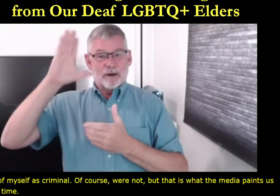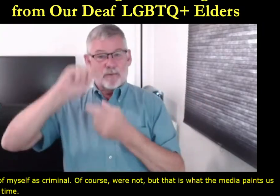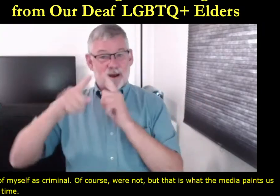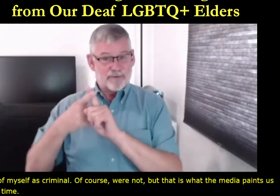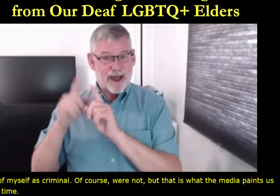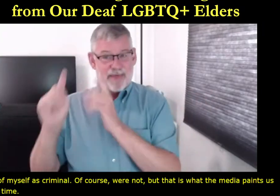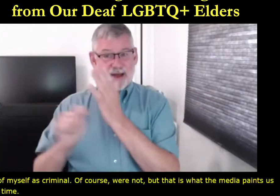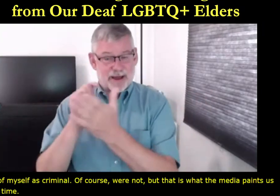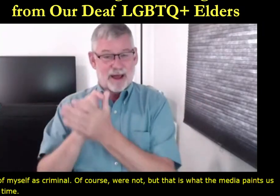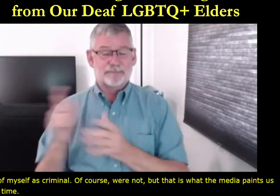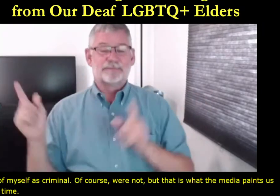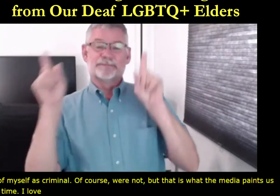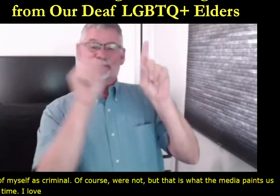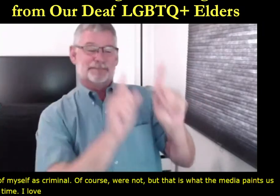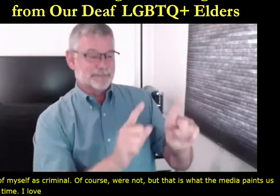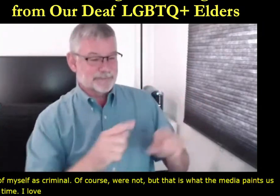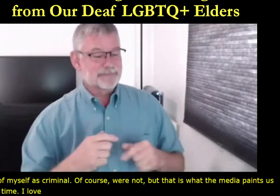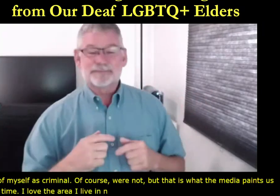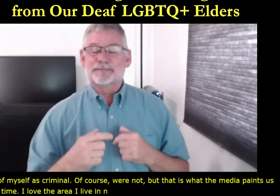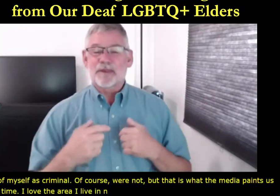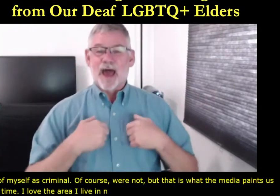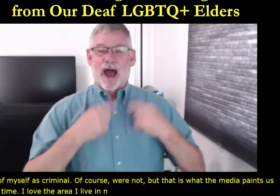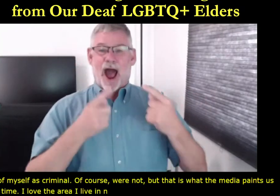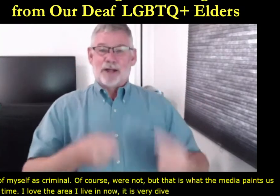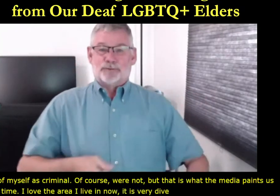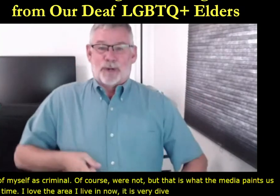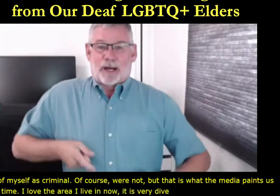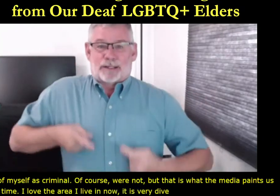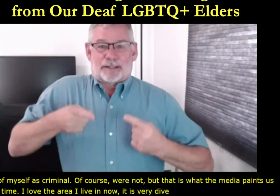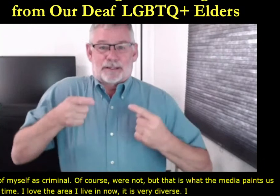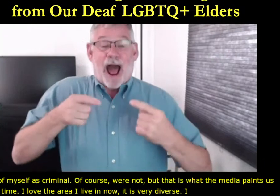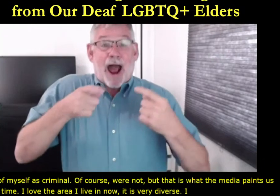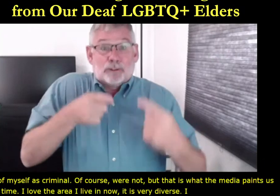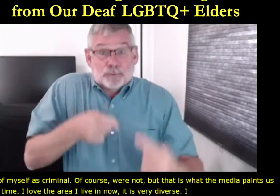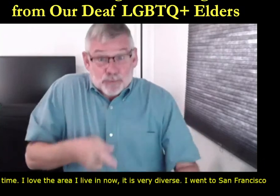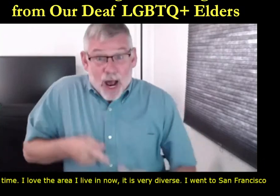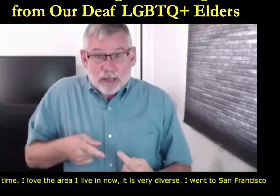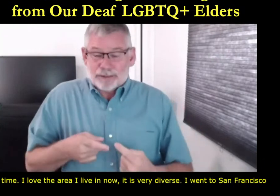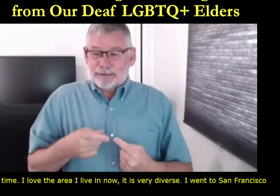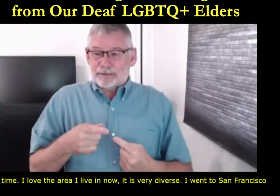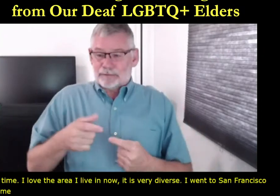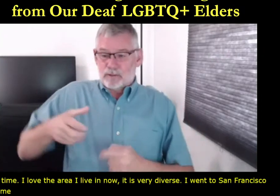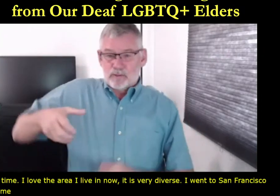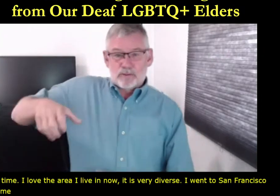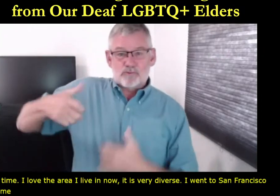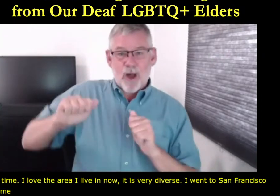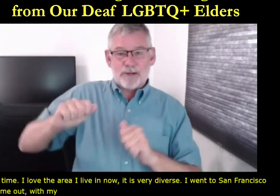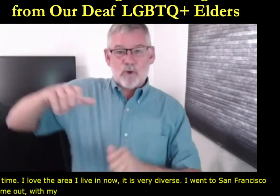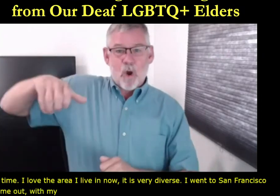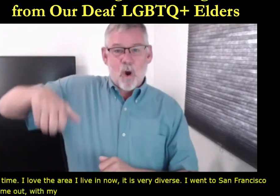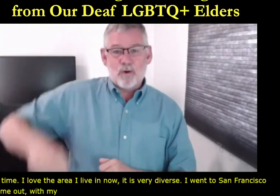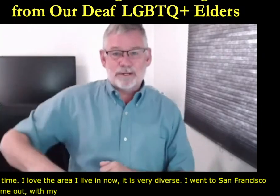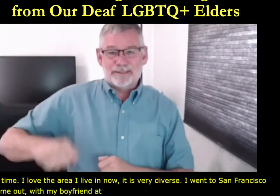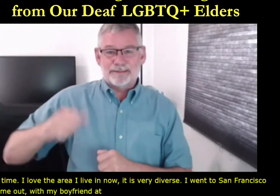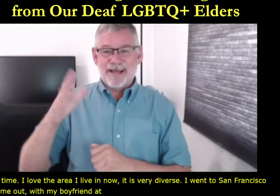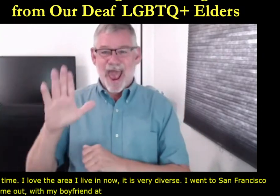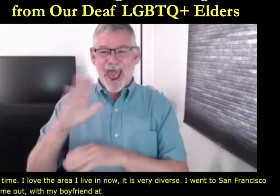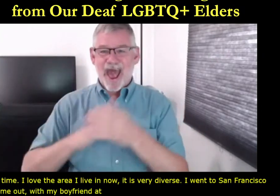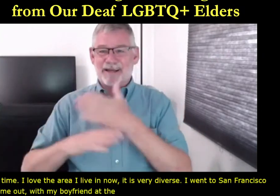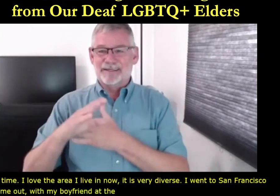with a boyfriend at that time and it was it was a struggle even then he